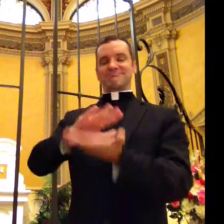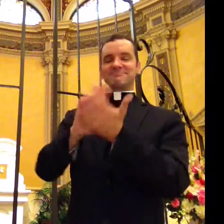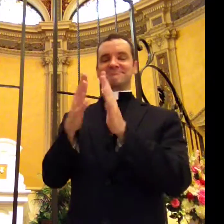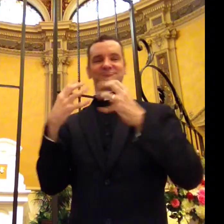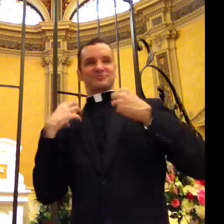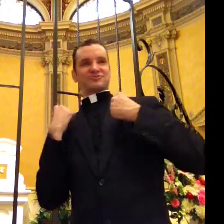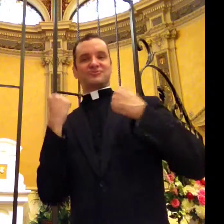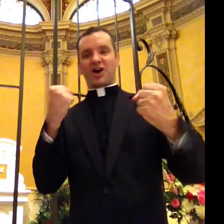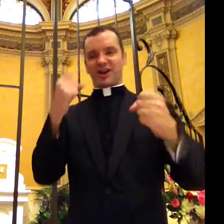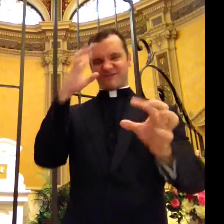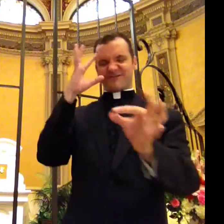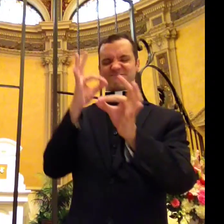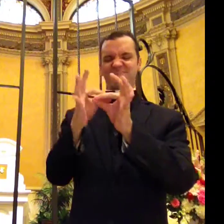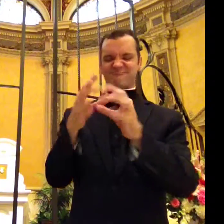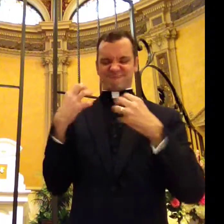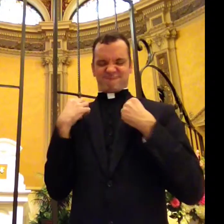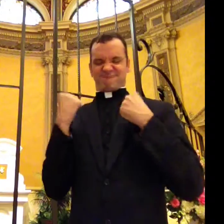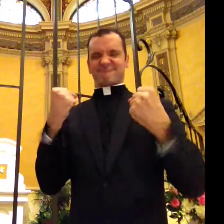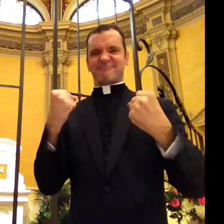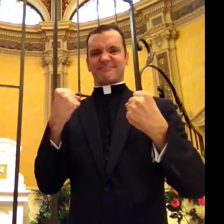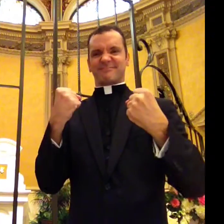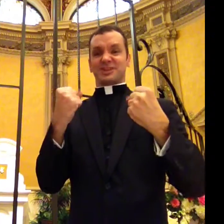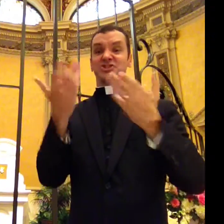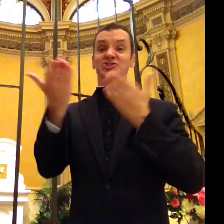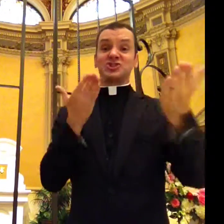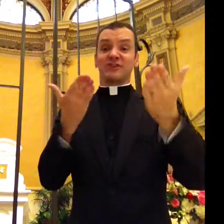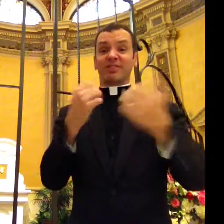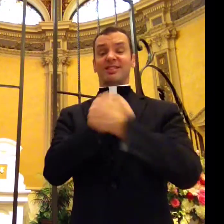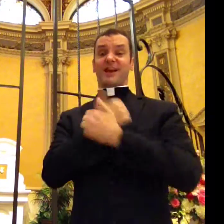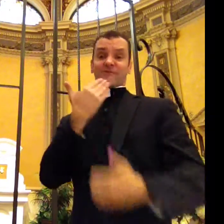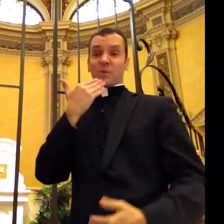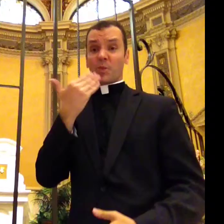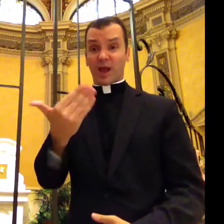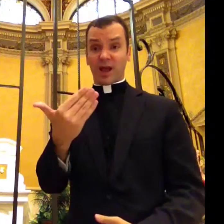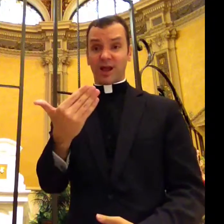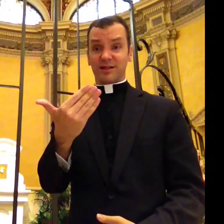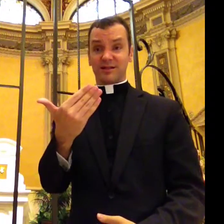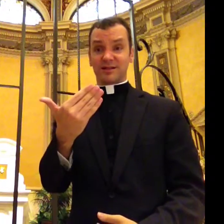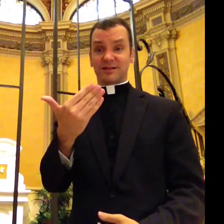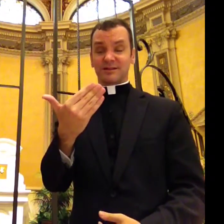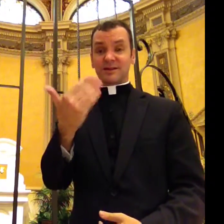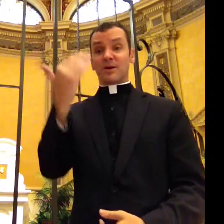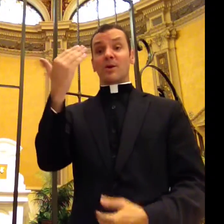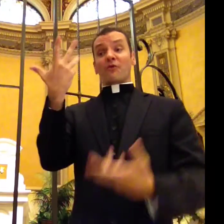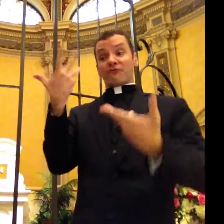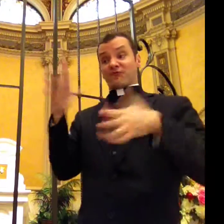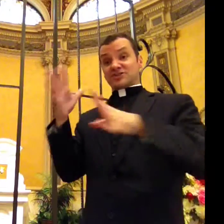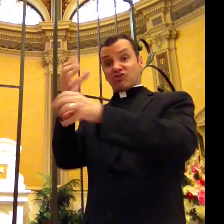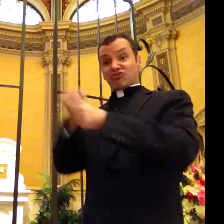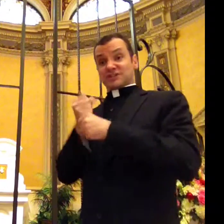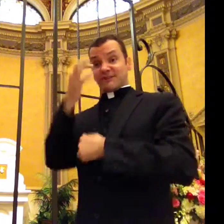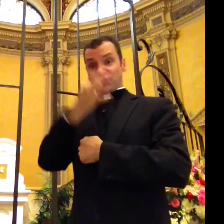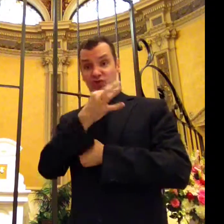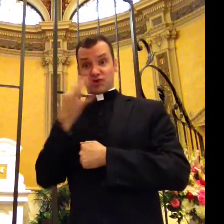means that we have become God's adopted sons and daughters. He gives us strong faith and the ability to live